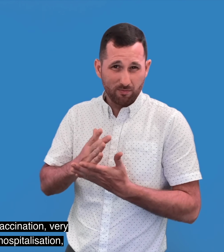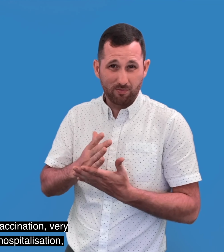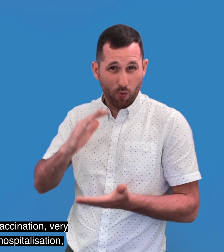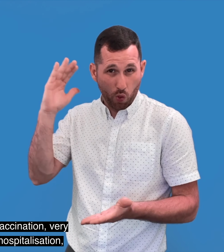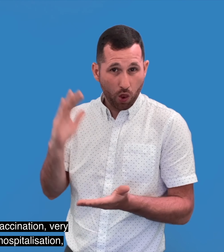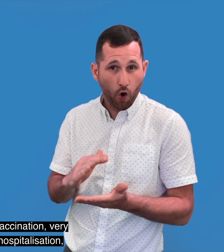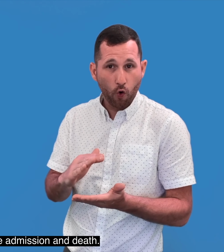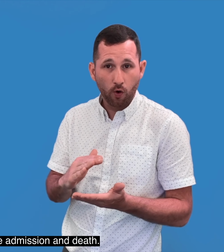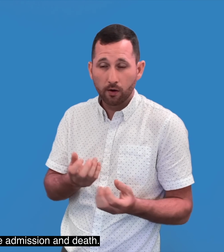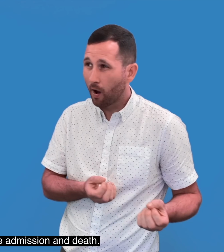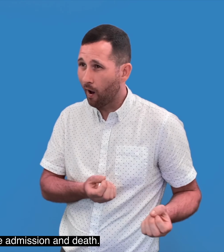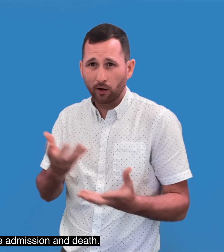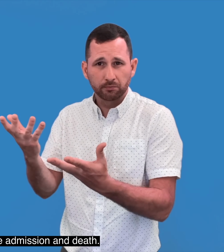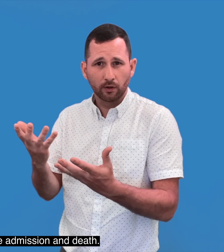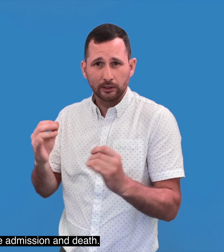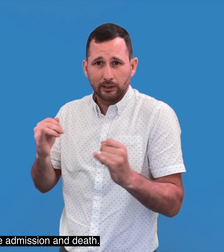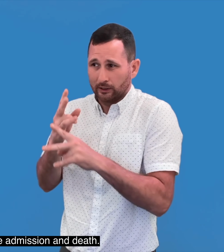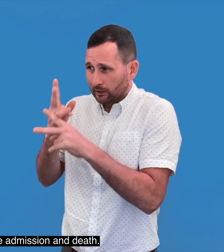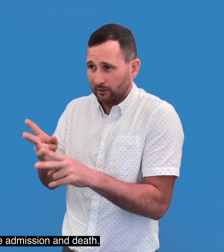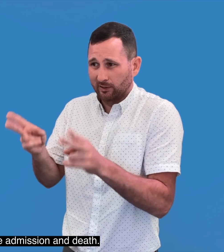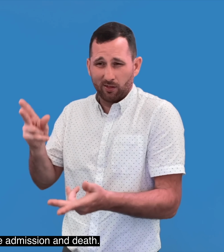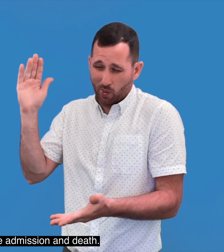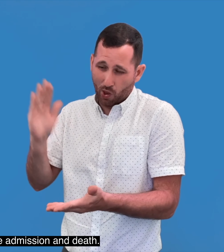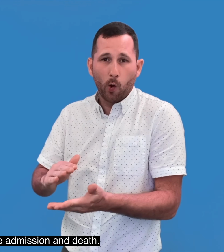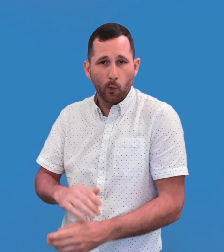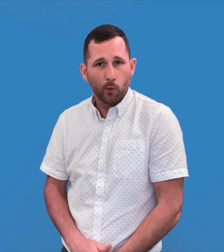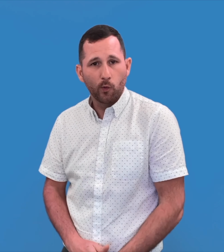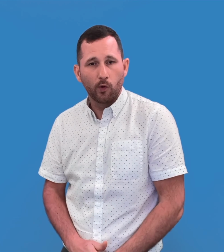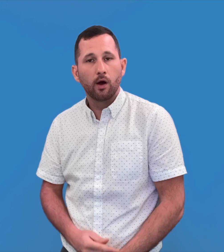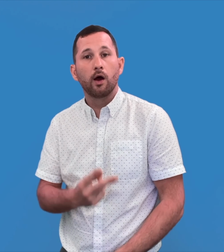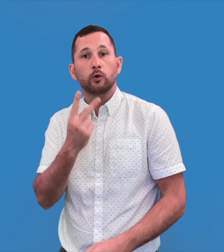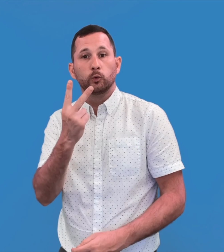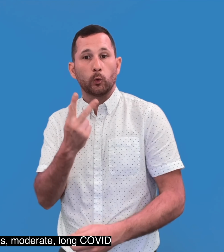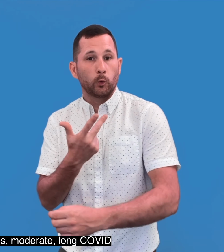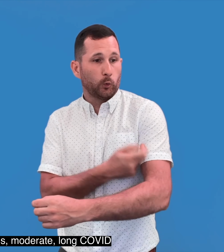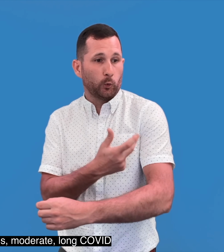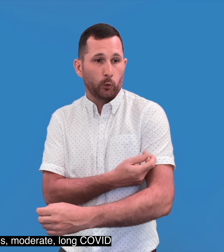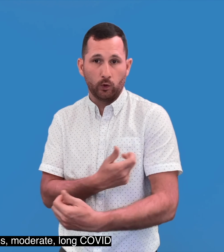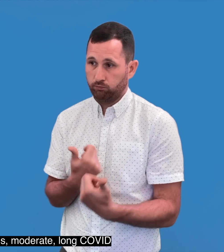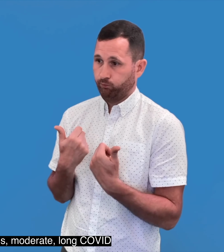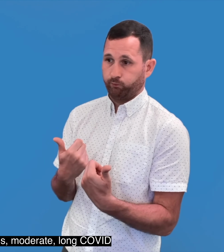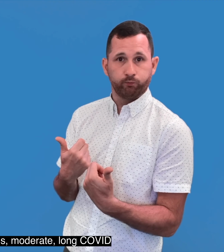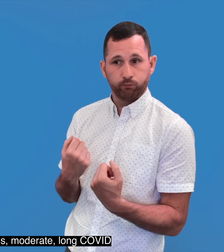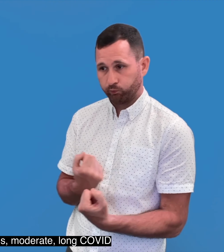hospitalisation, intensive care admission, and death. 2 vaccinations, moderate, long